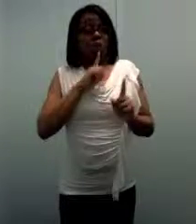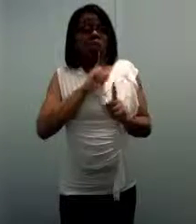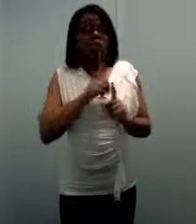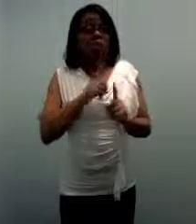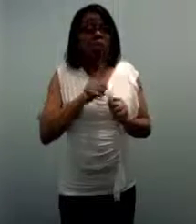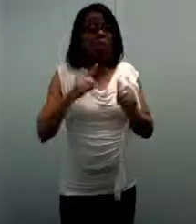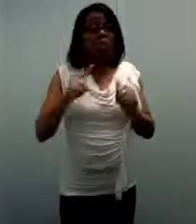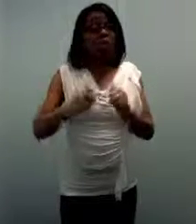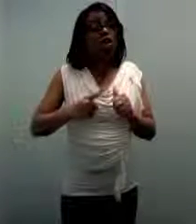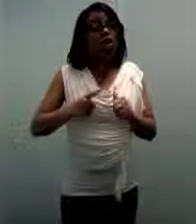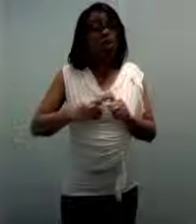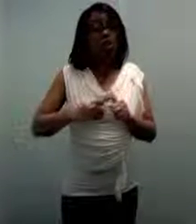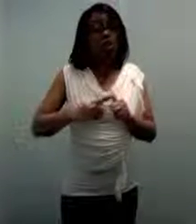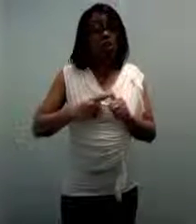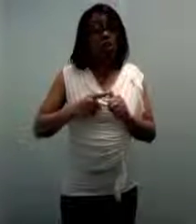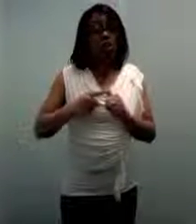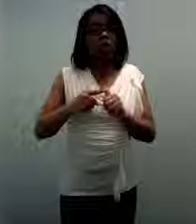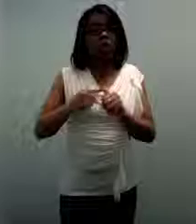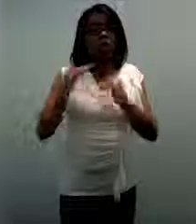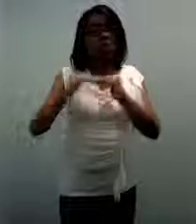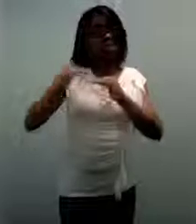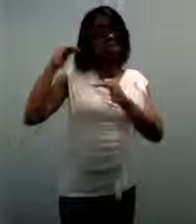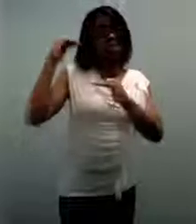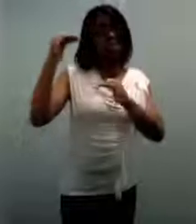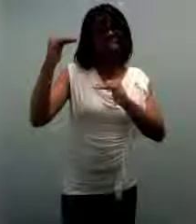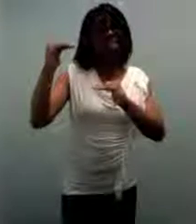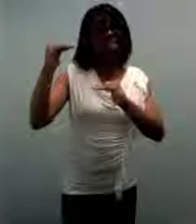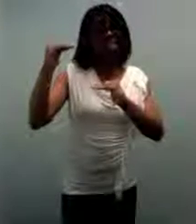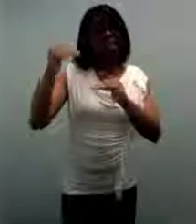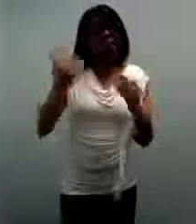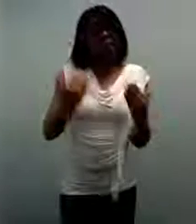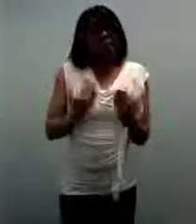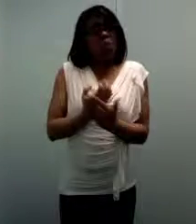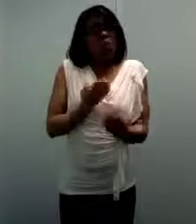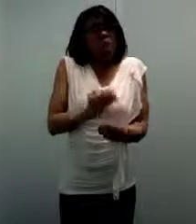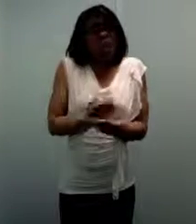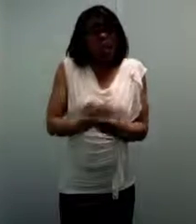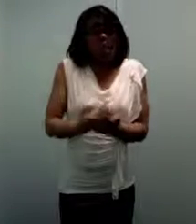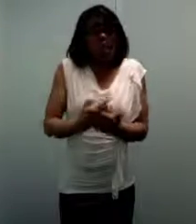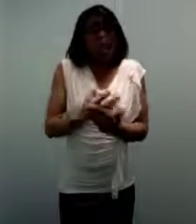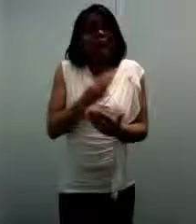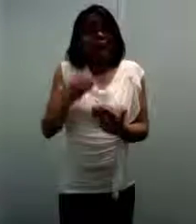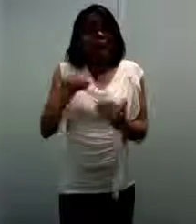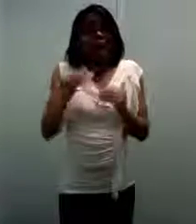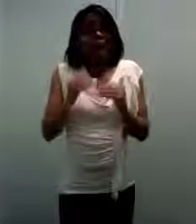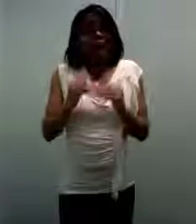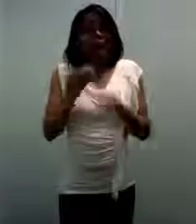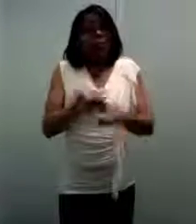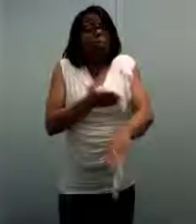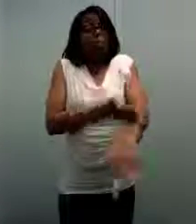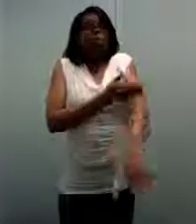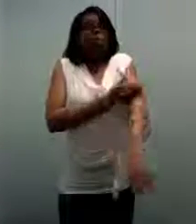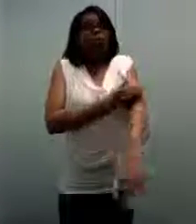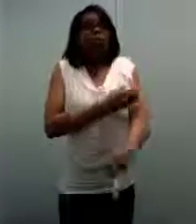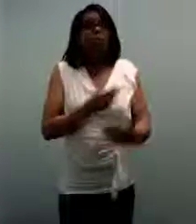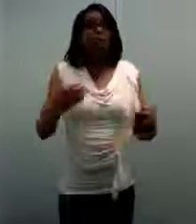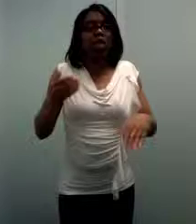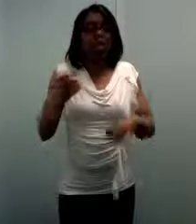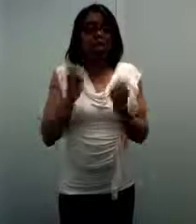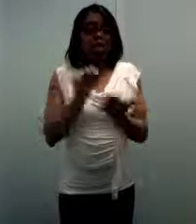in achieving a new economy even, an improved economy, an improved outlook. In fact, I even talk about us